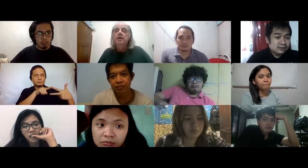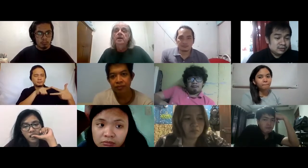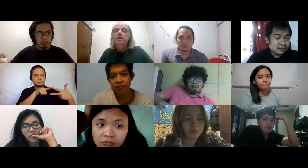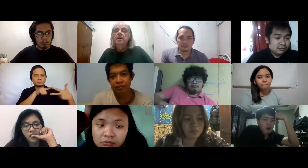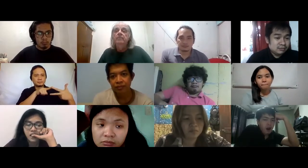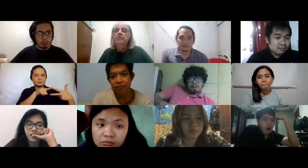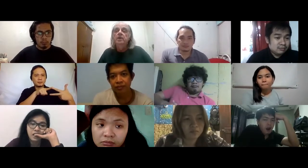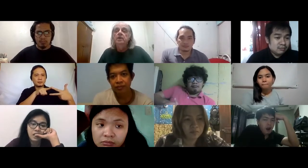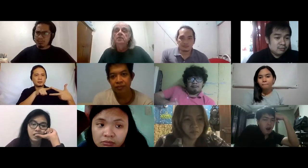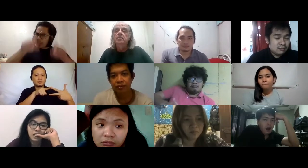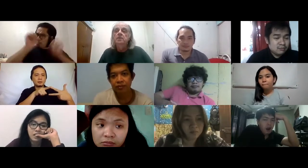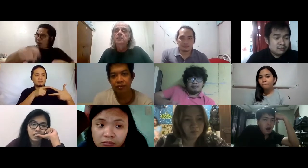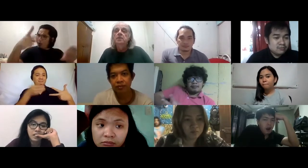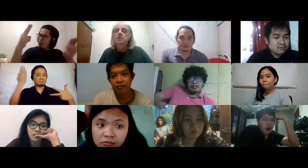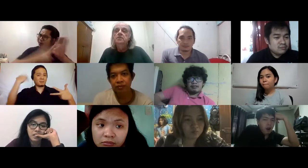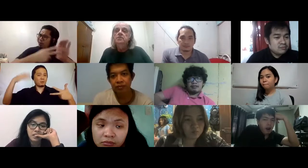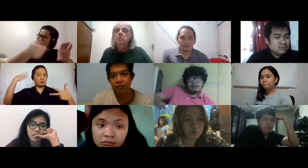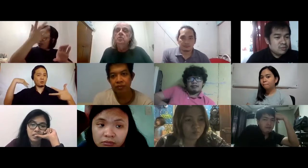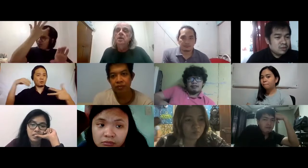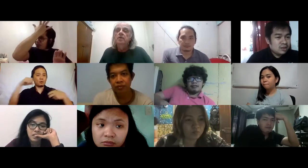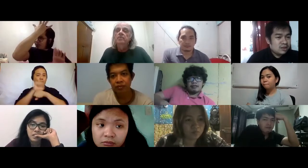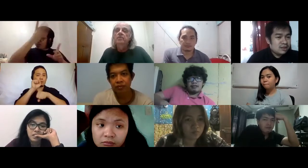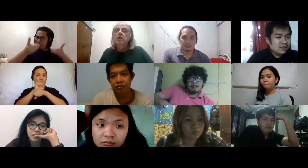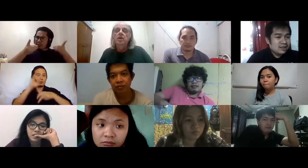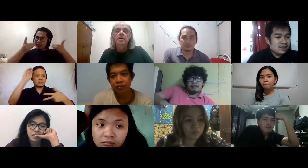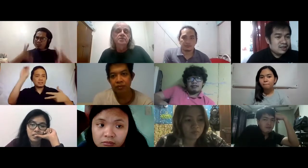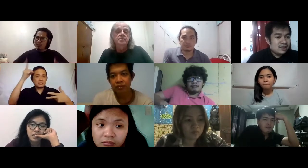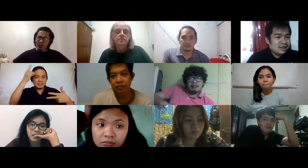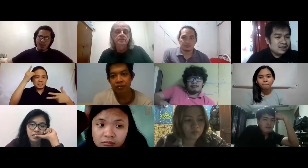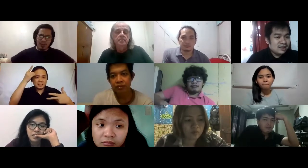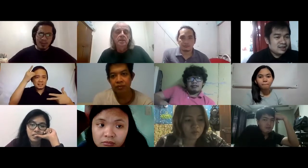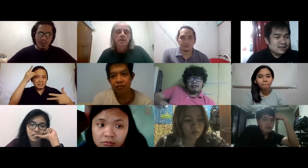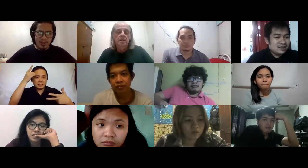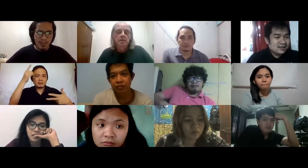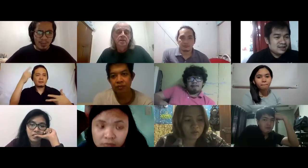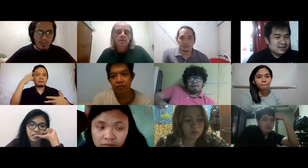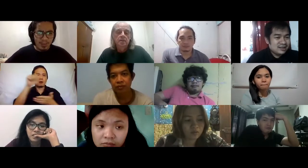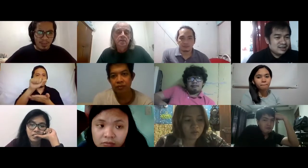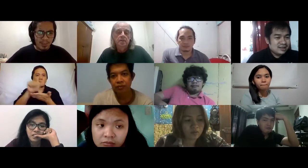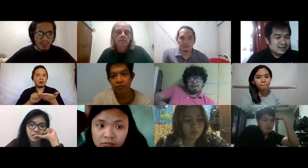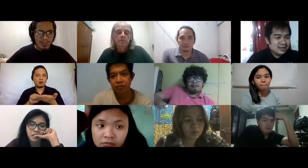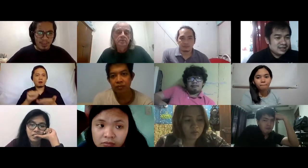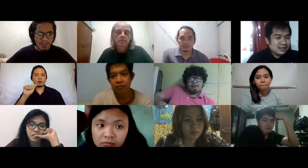dean of the School of Arts